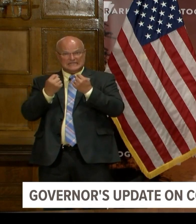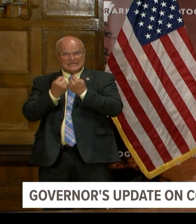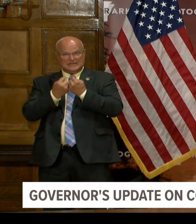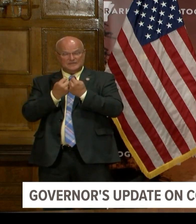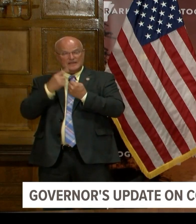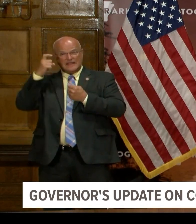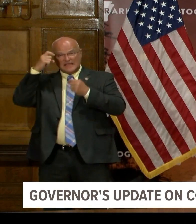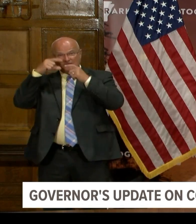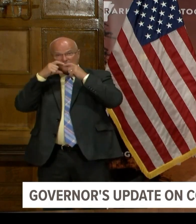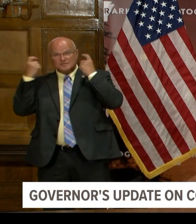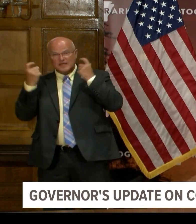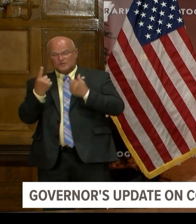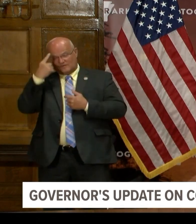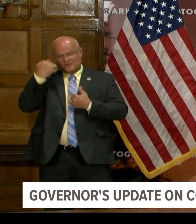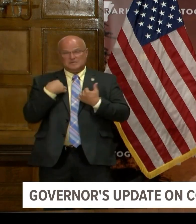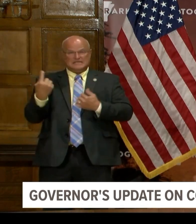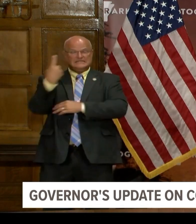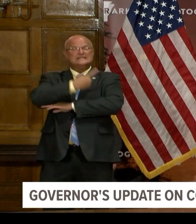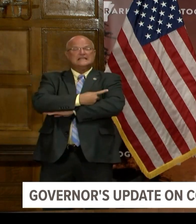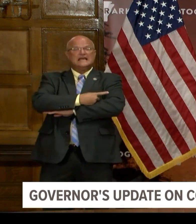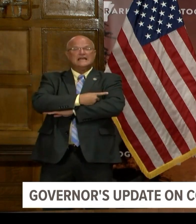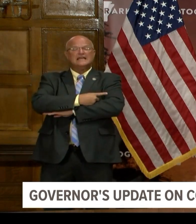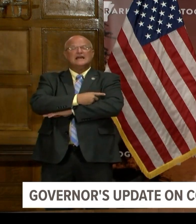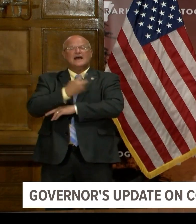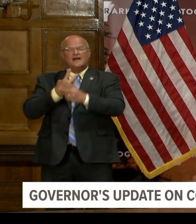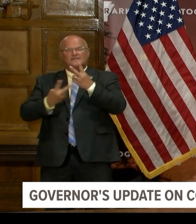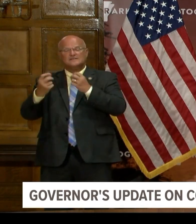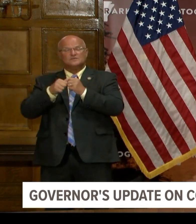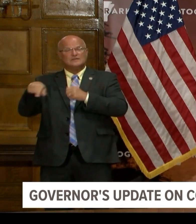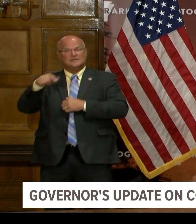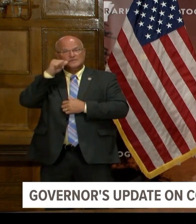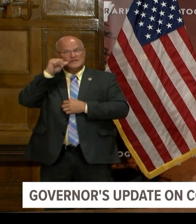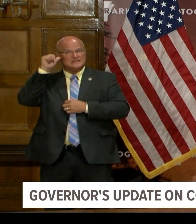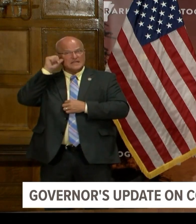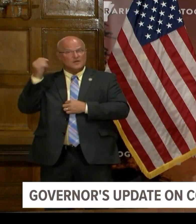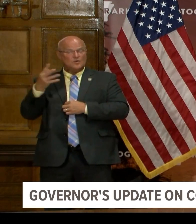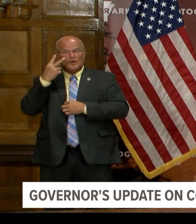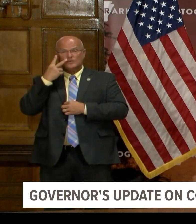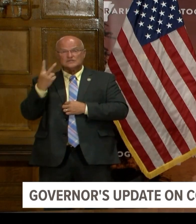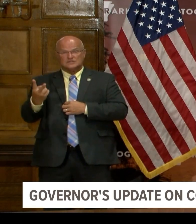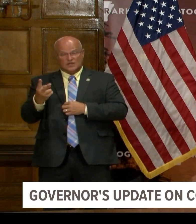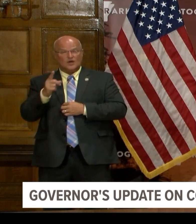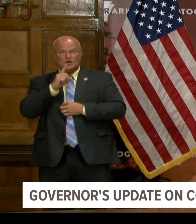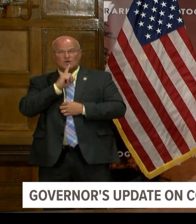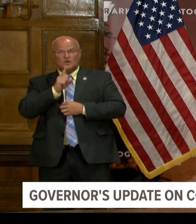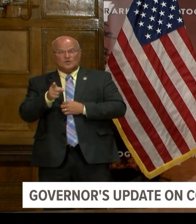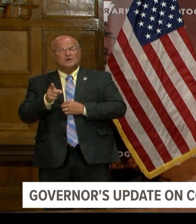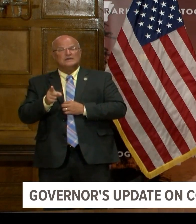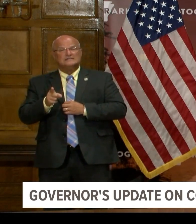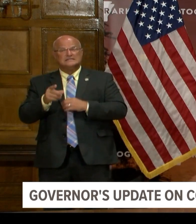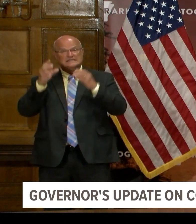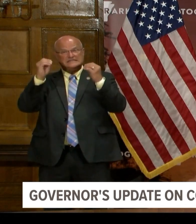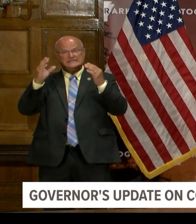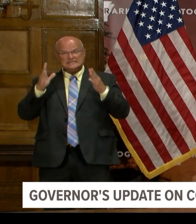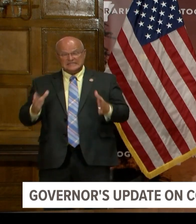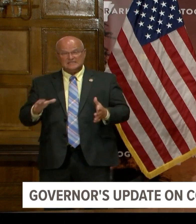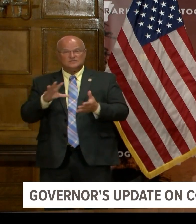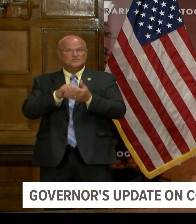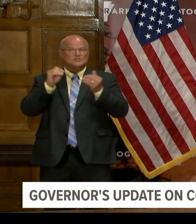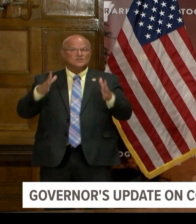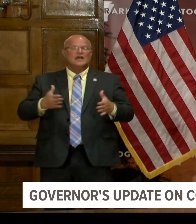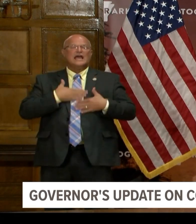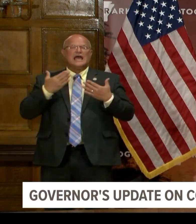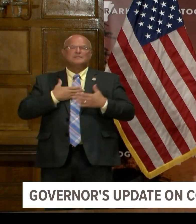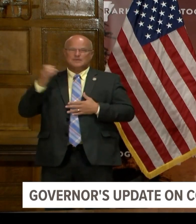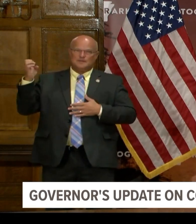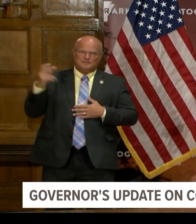one for me today. Visited them yesterday, and what we saw were teachers and students that were happy to be back